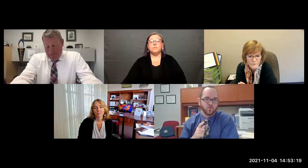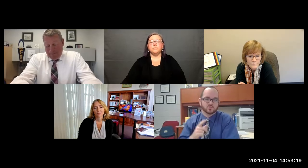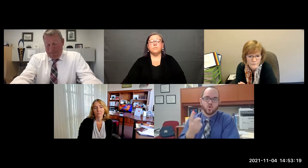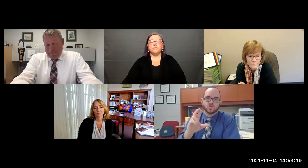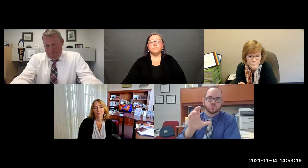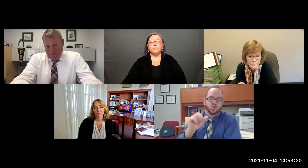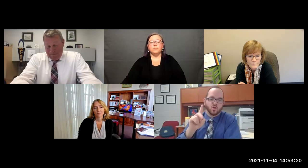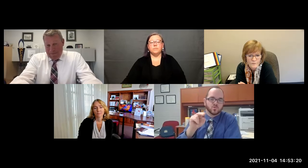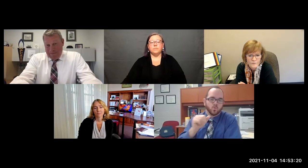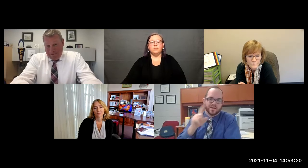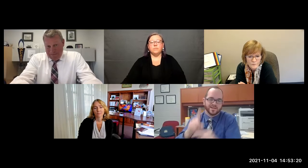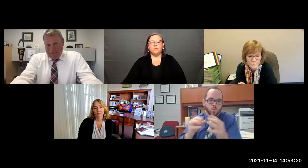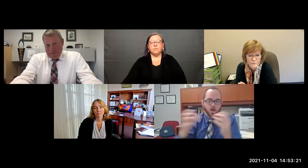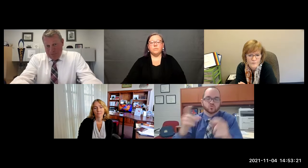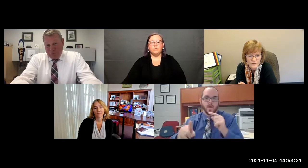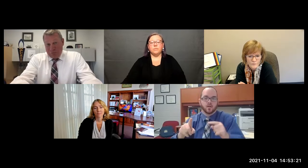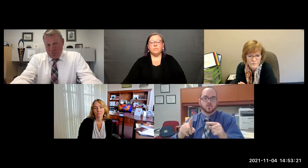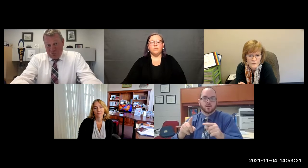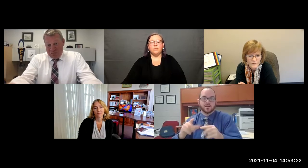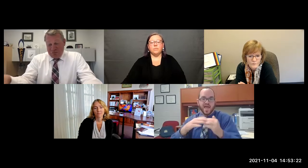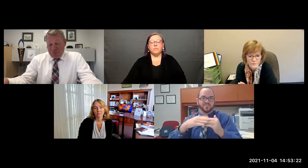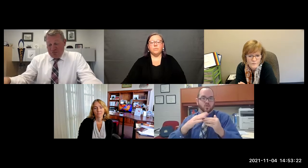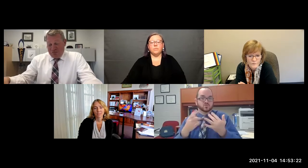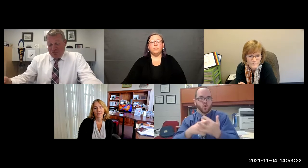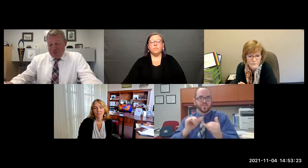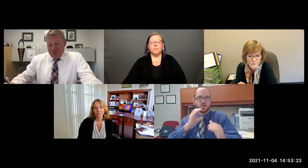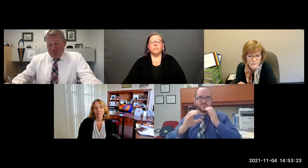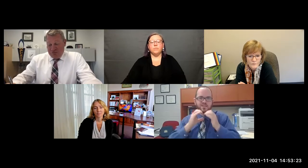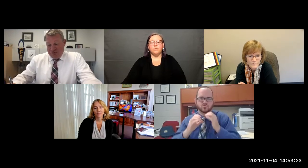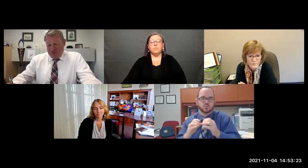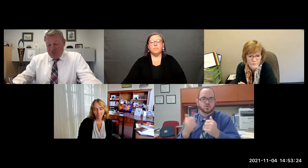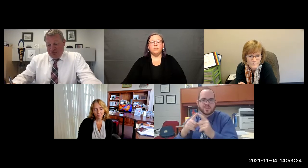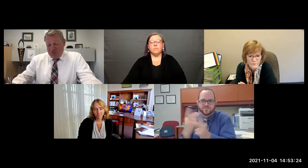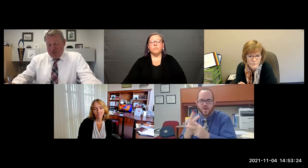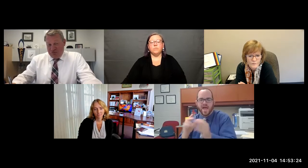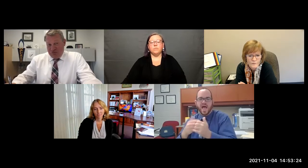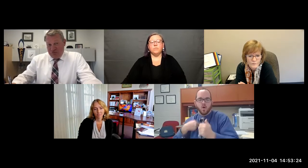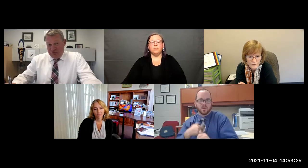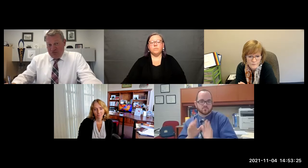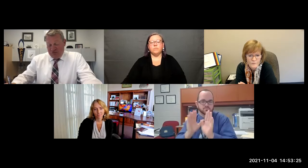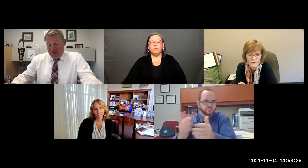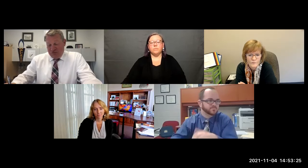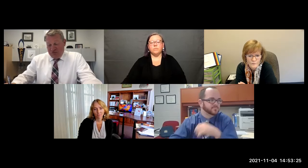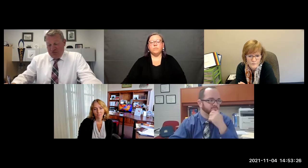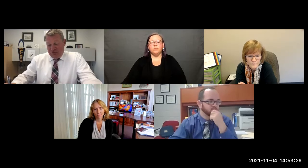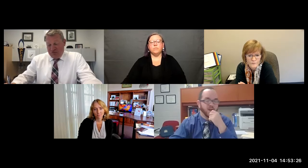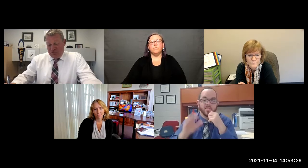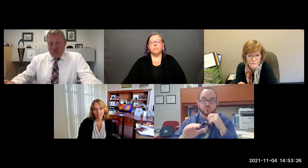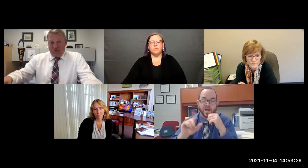So any changes have to go through the legislative process, but making sure that at least that is a start to the conversation, that we're opening that